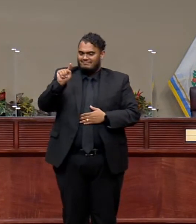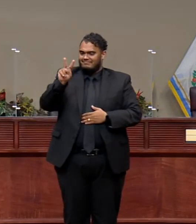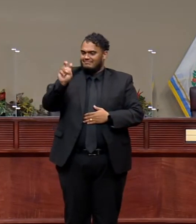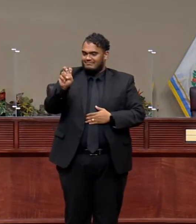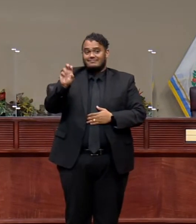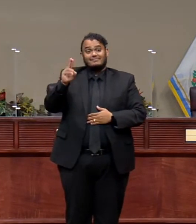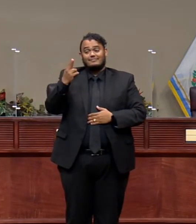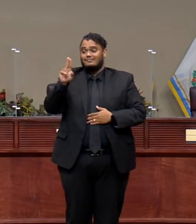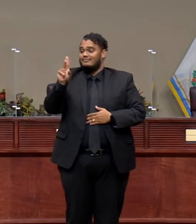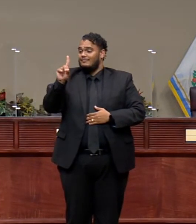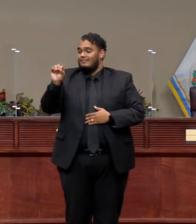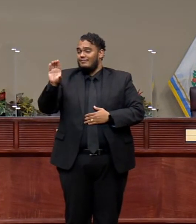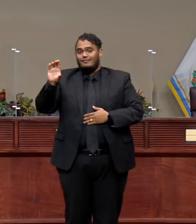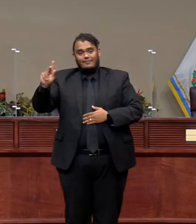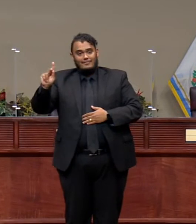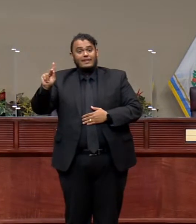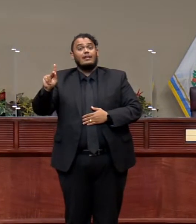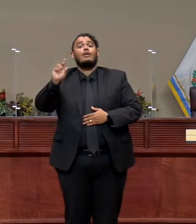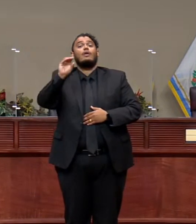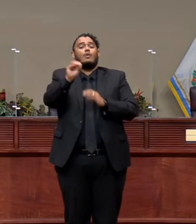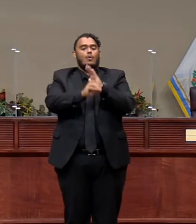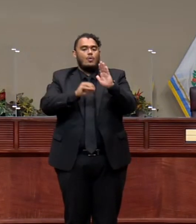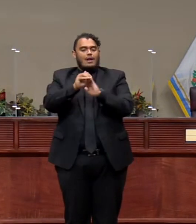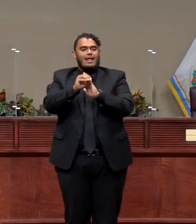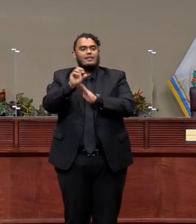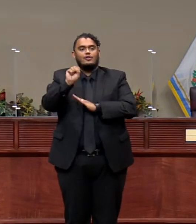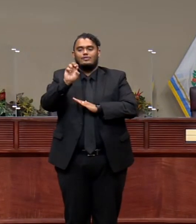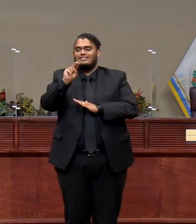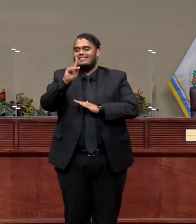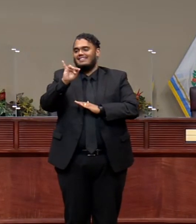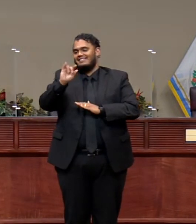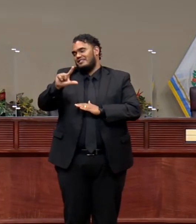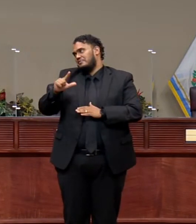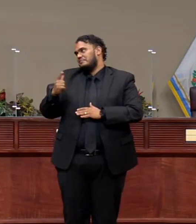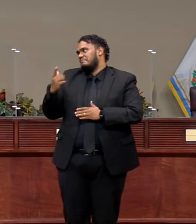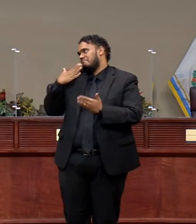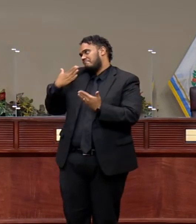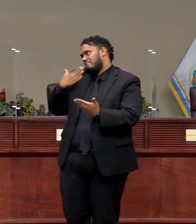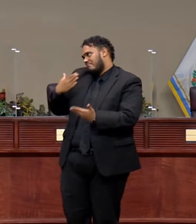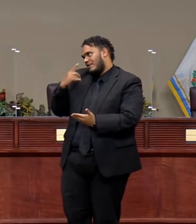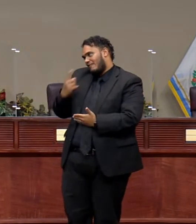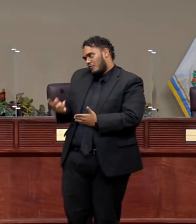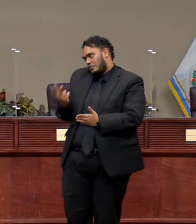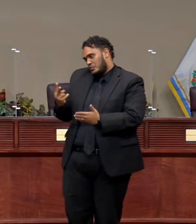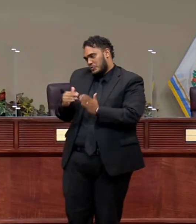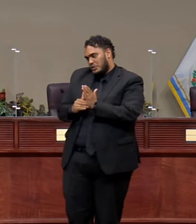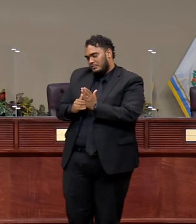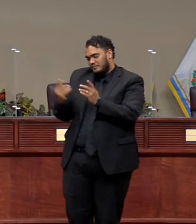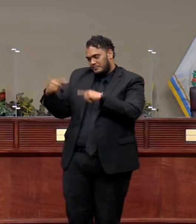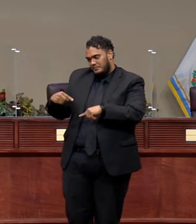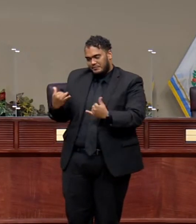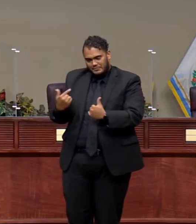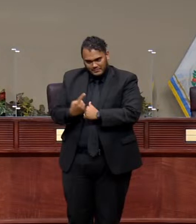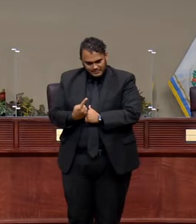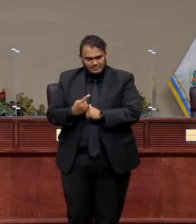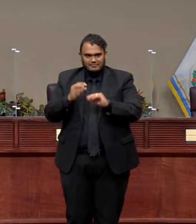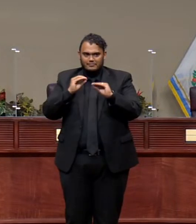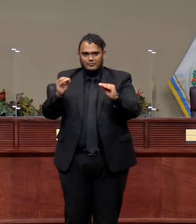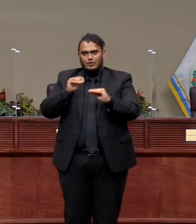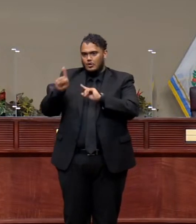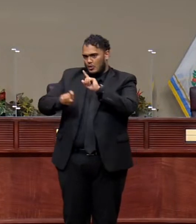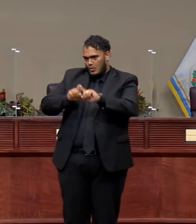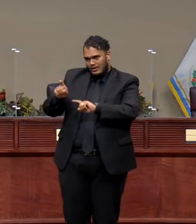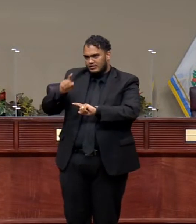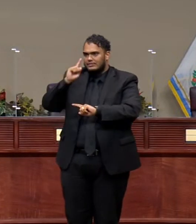Orlando Sentinel. I appreciate the two doctors being here. I don't have questions for them, though. I have a question for you, Mr. Mayor, or for